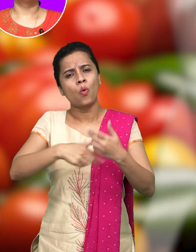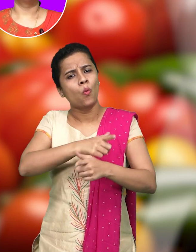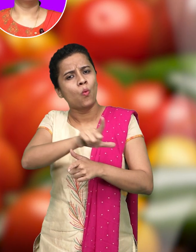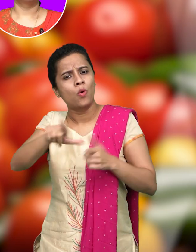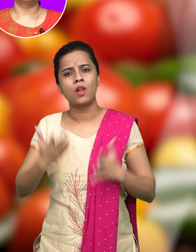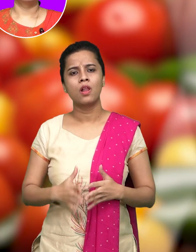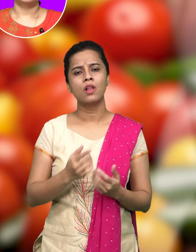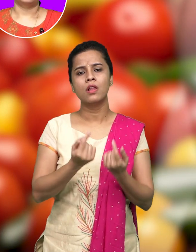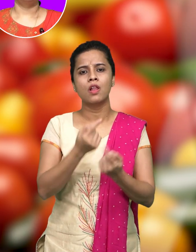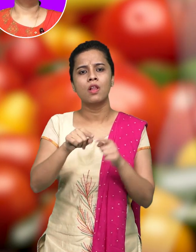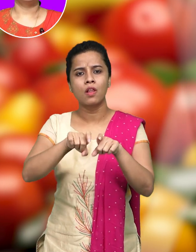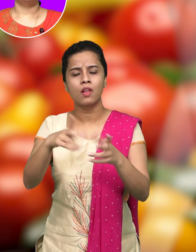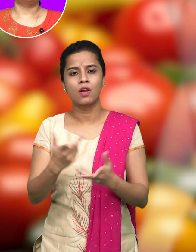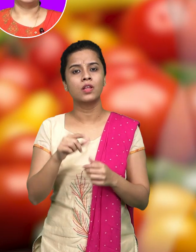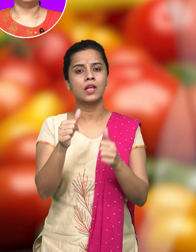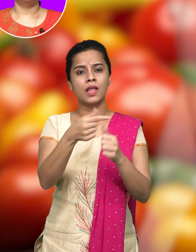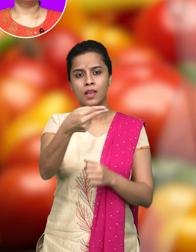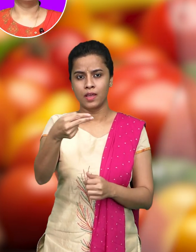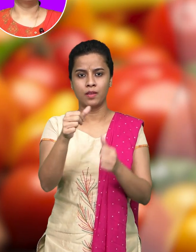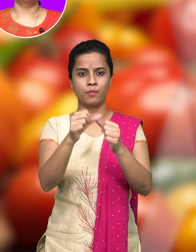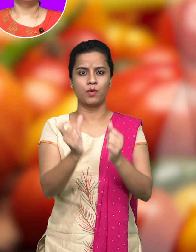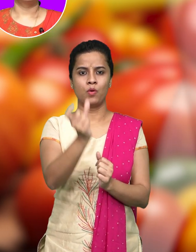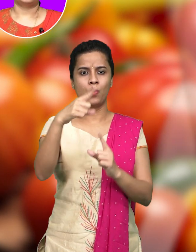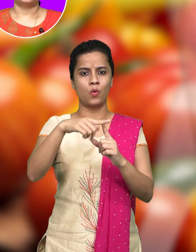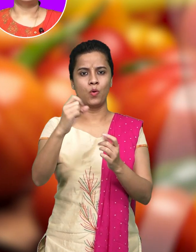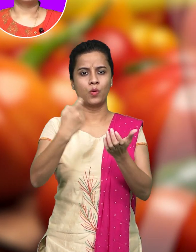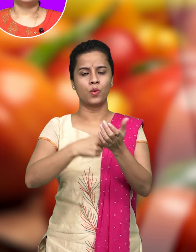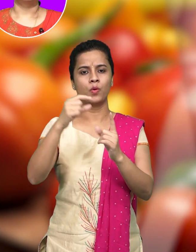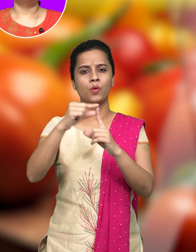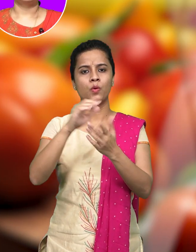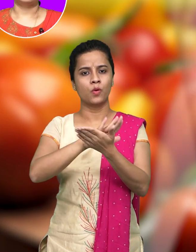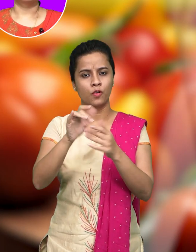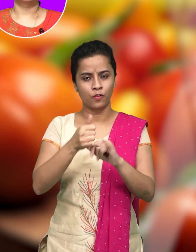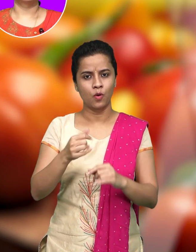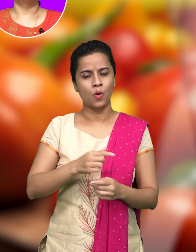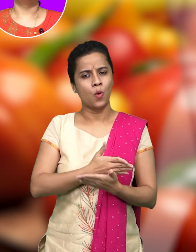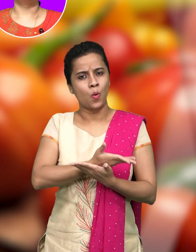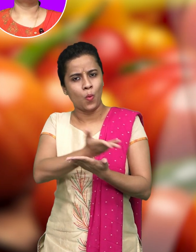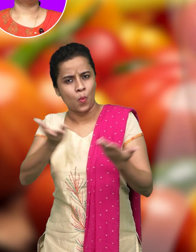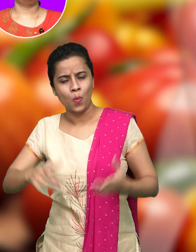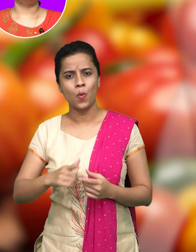autotrophs. All green plants are autotrophs.